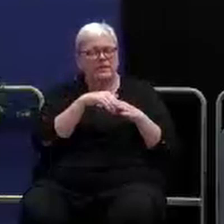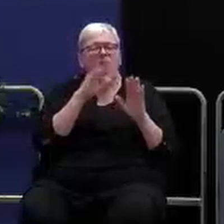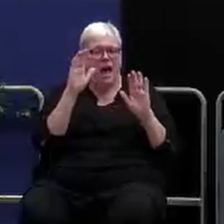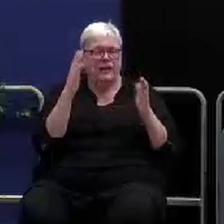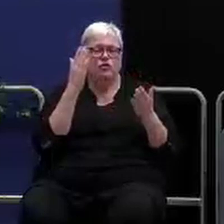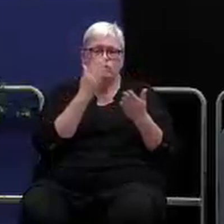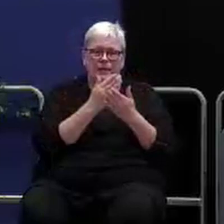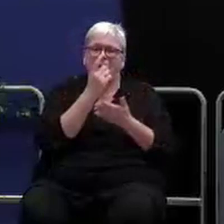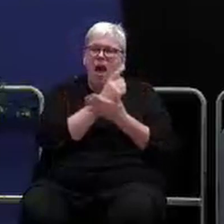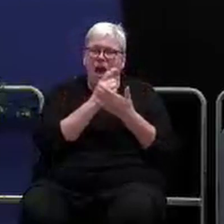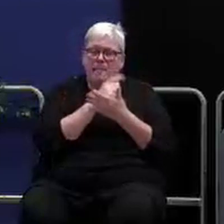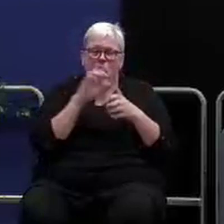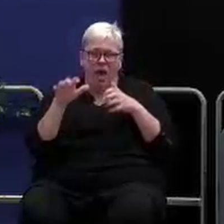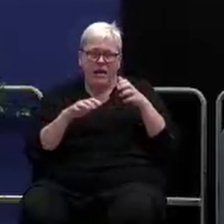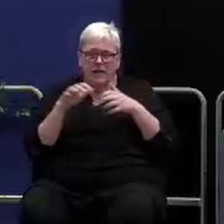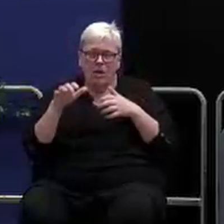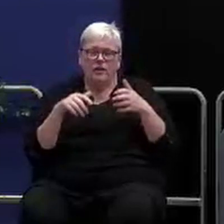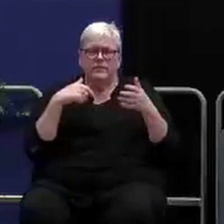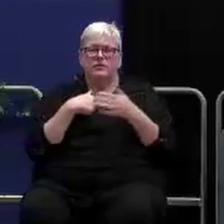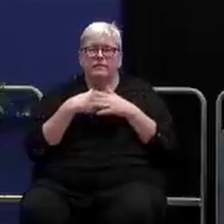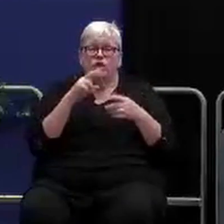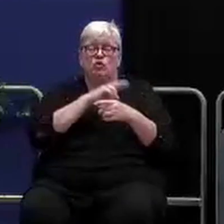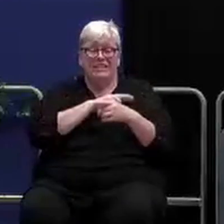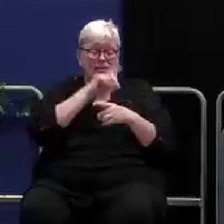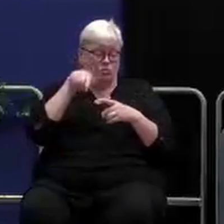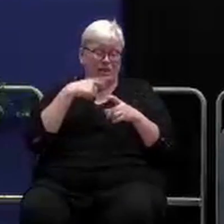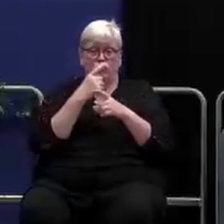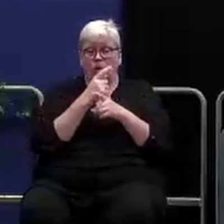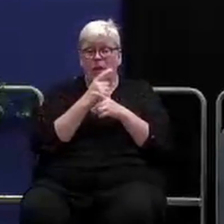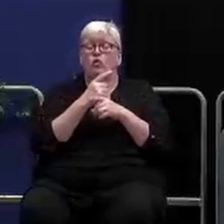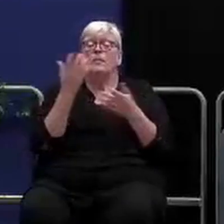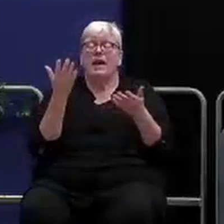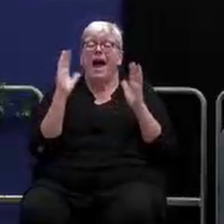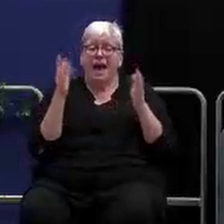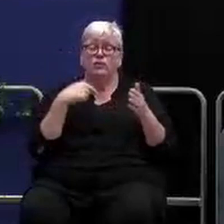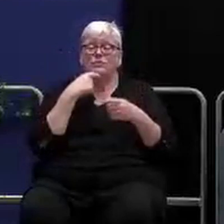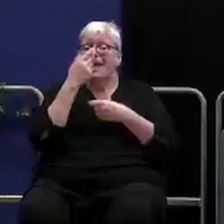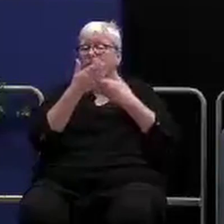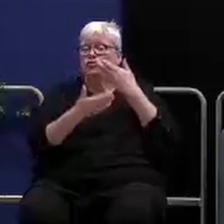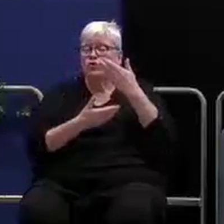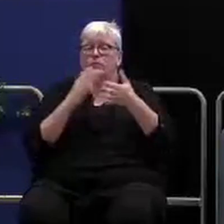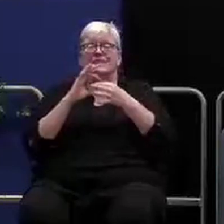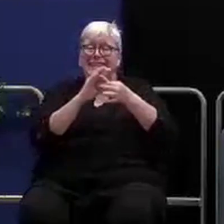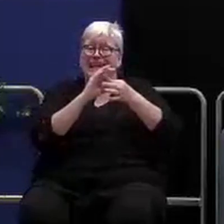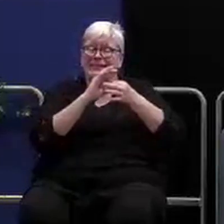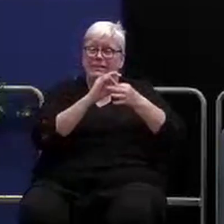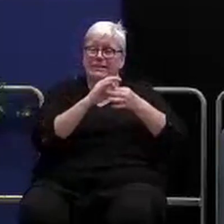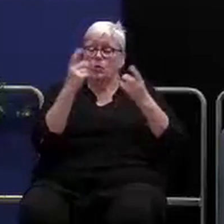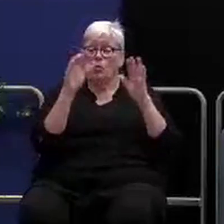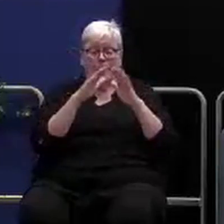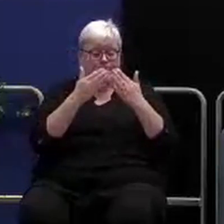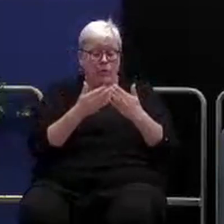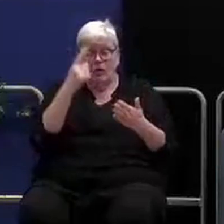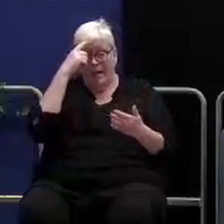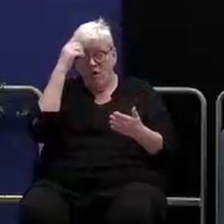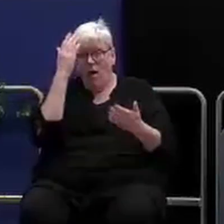about animals for reasons we can or cannot come back to, and they had to tell a story that was relevant. So one of the books I really assumed that